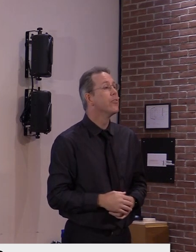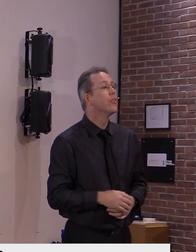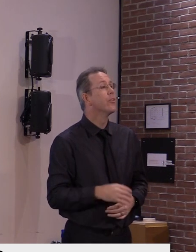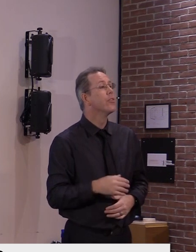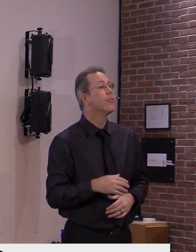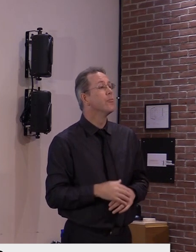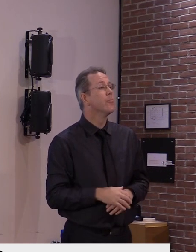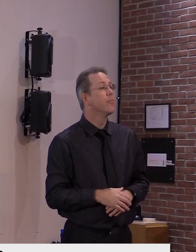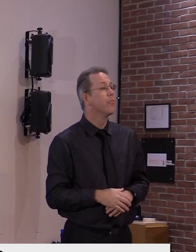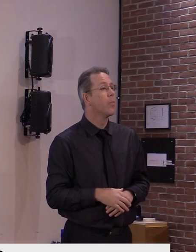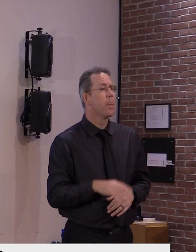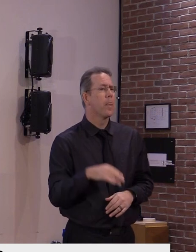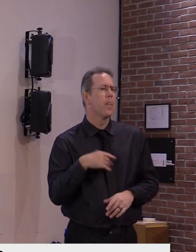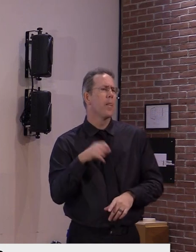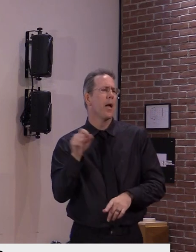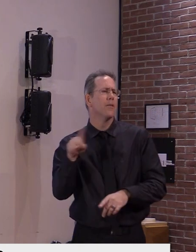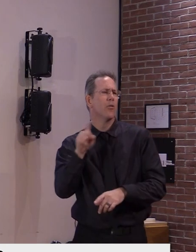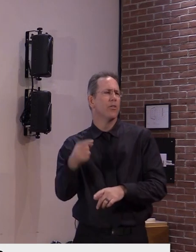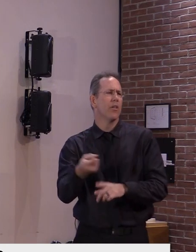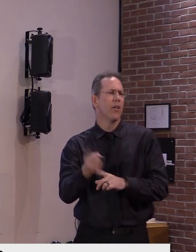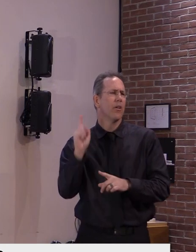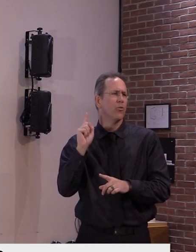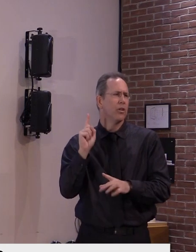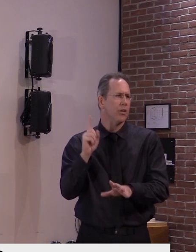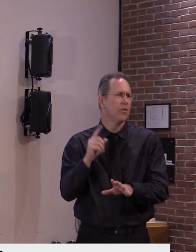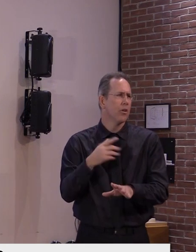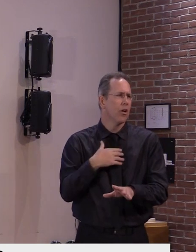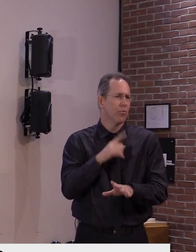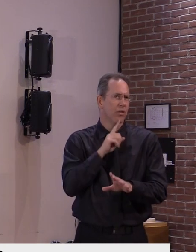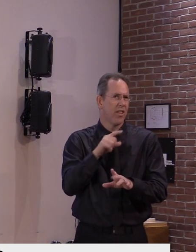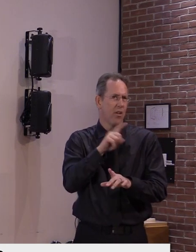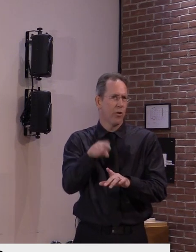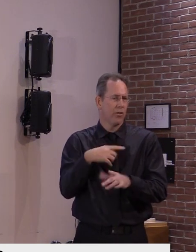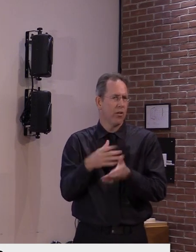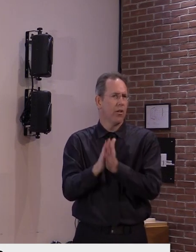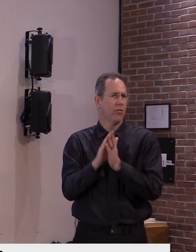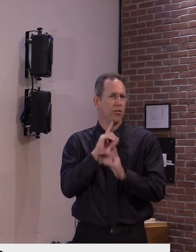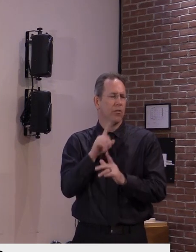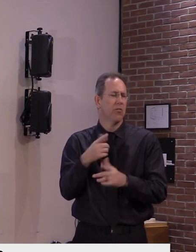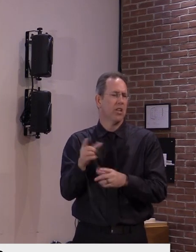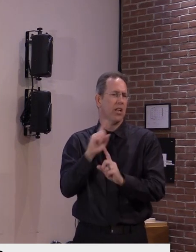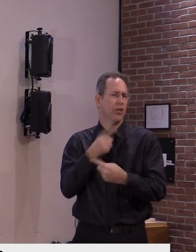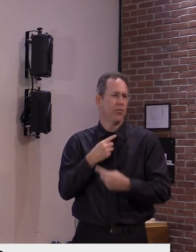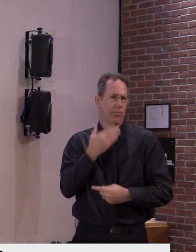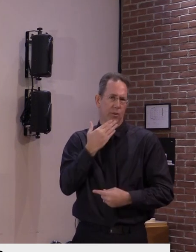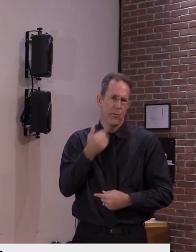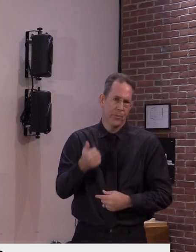in the following report. So thanks to the person who pulled that together. Thank you, Aaron.